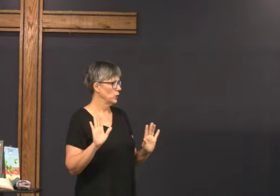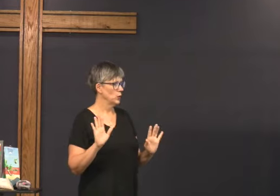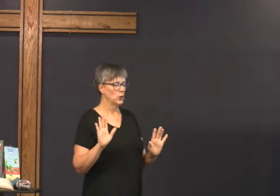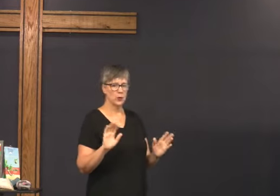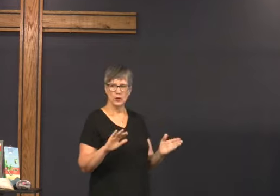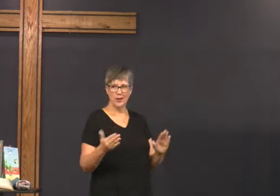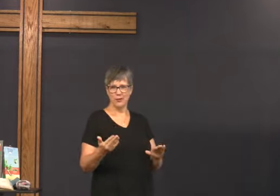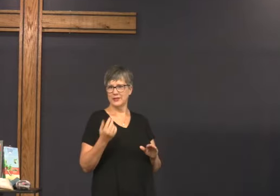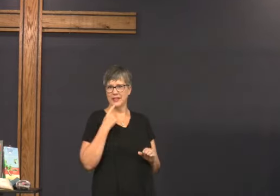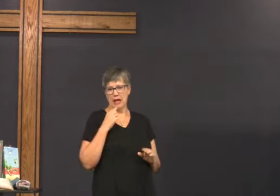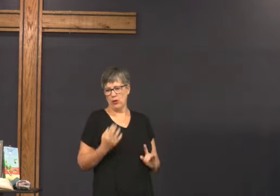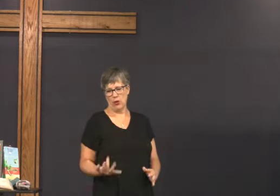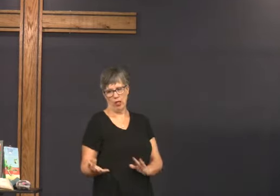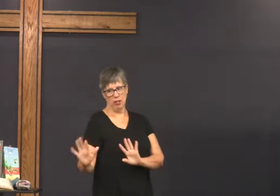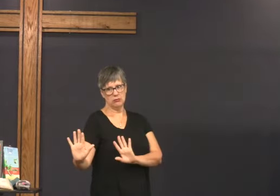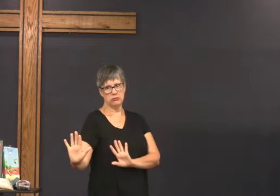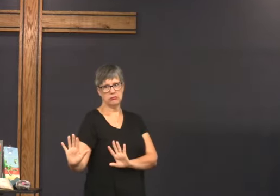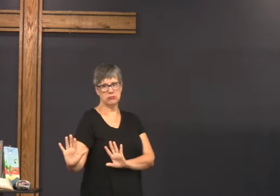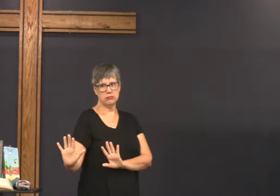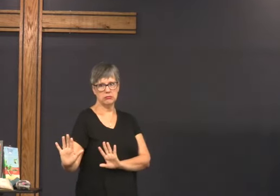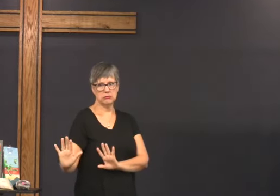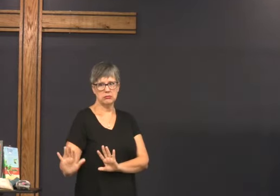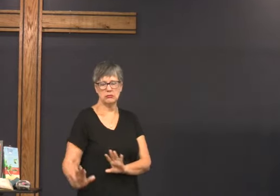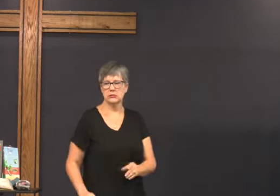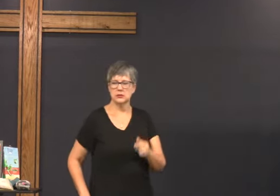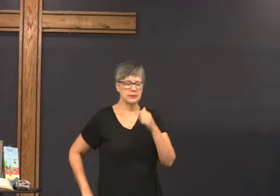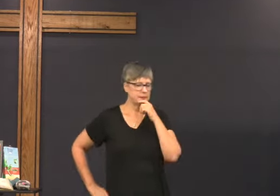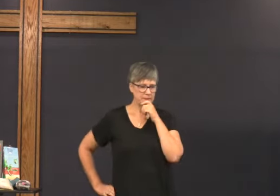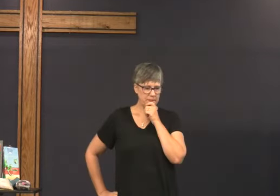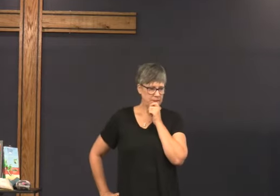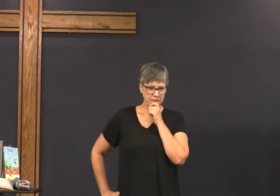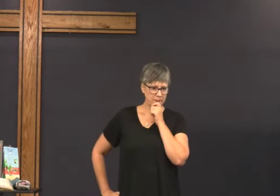Or if I would die, I would go to hell.